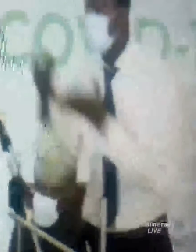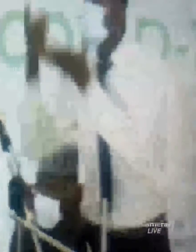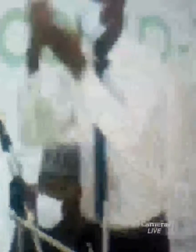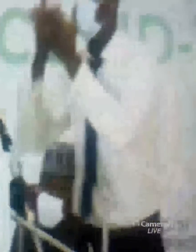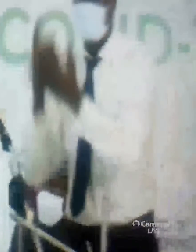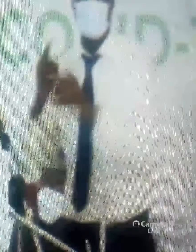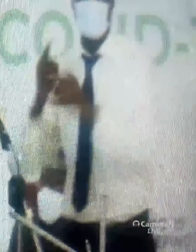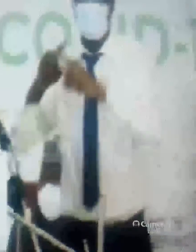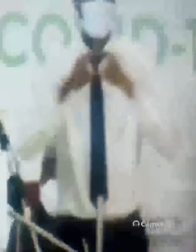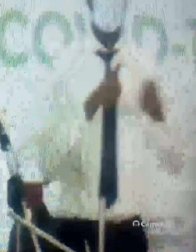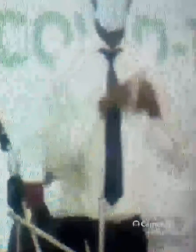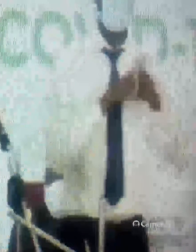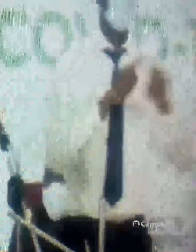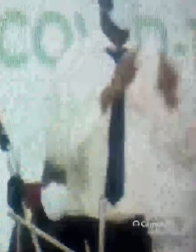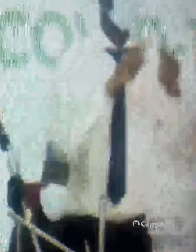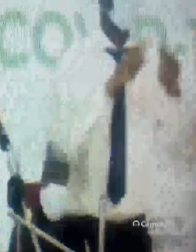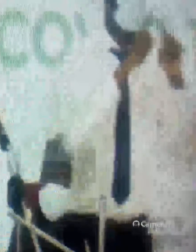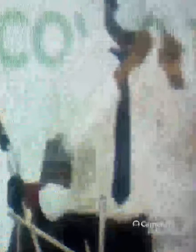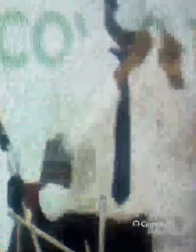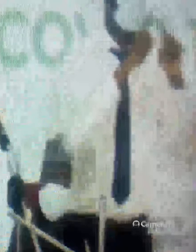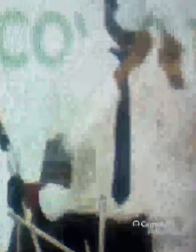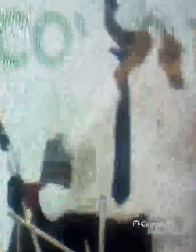including bilateral conversations